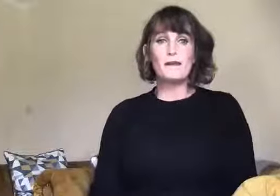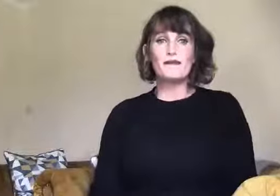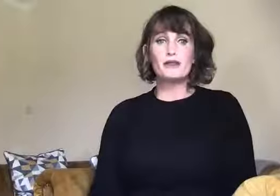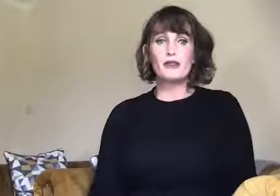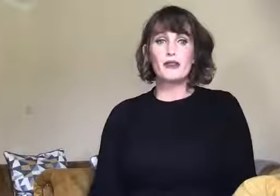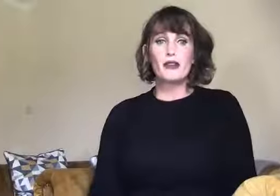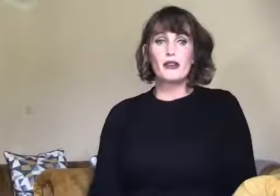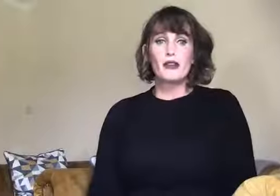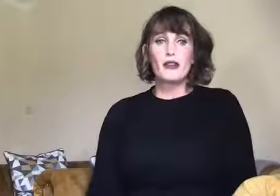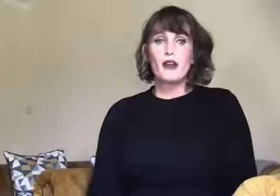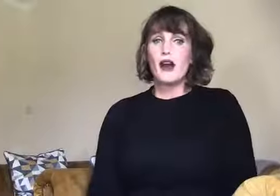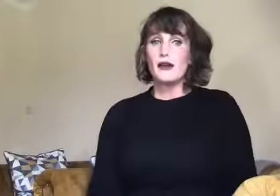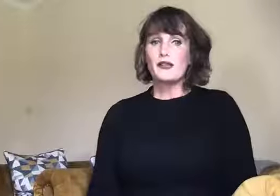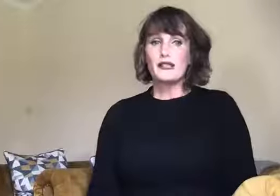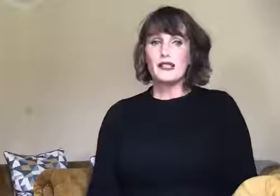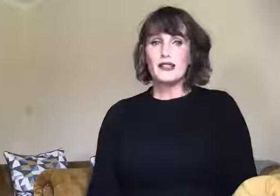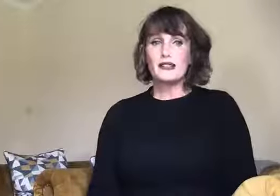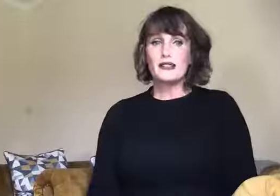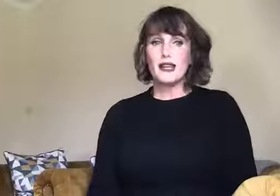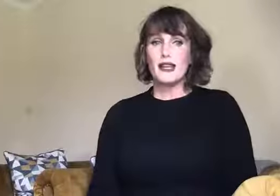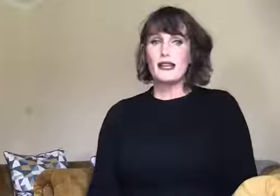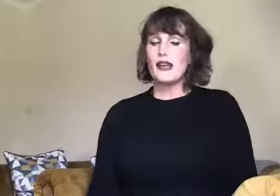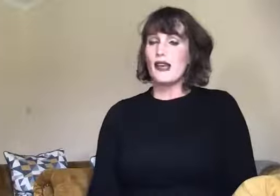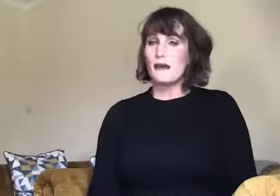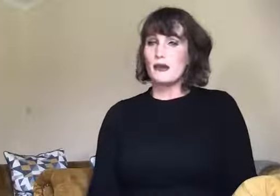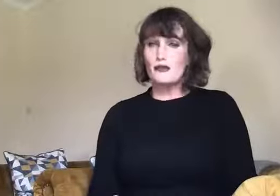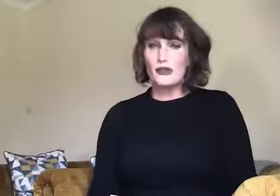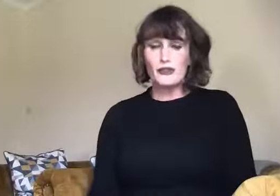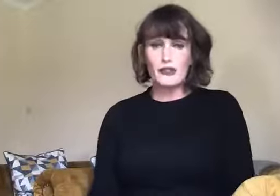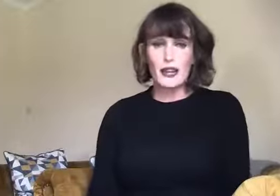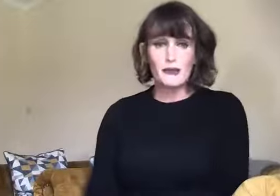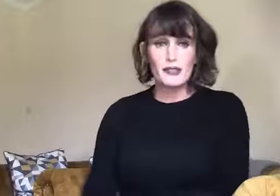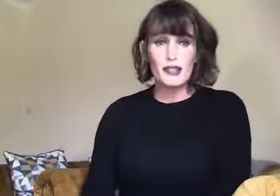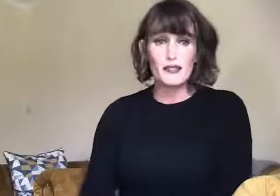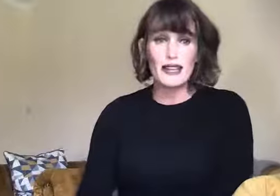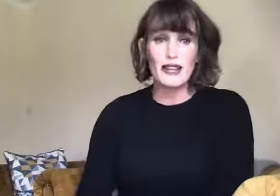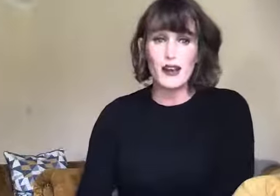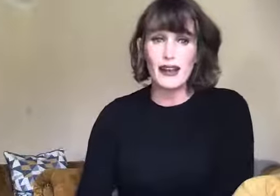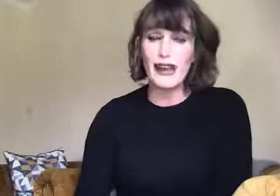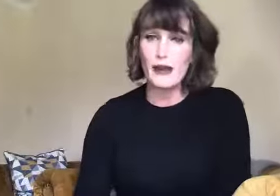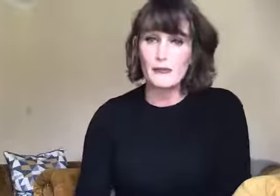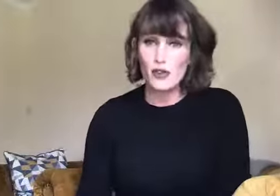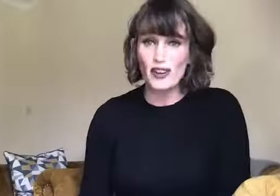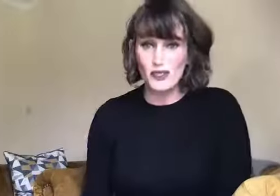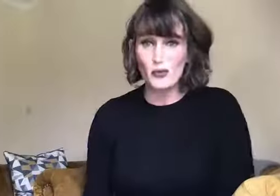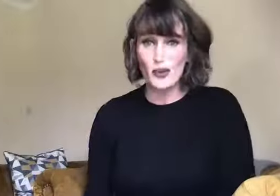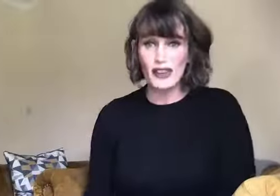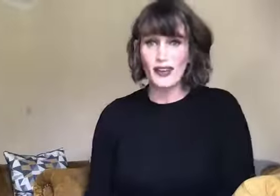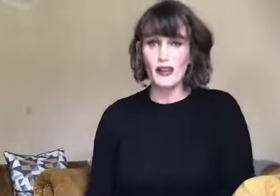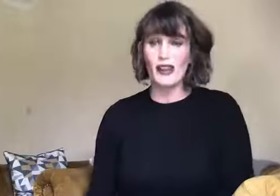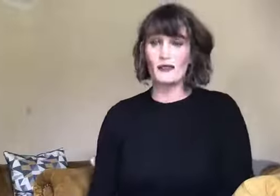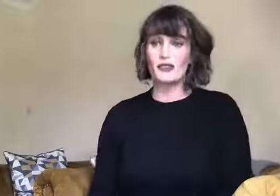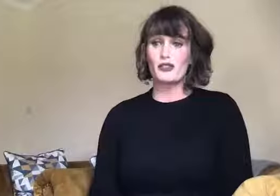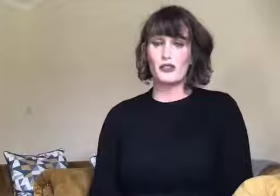I would just like to say, Ruth, absolutely, I am trying to work out how to